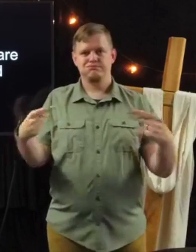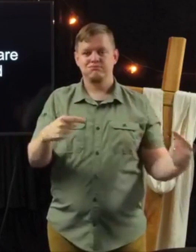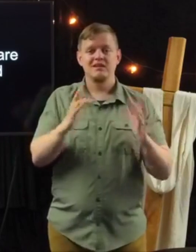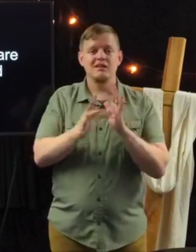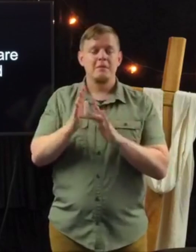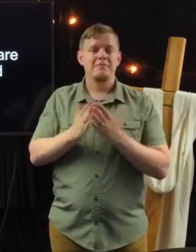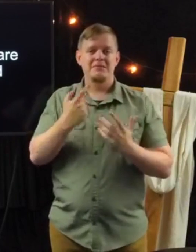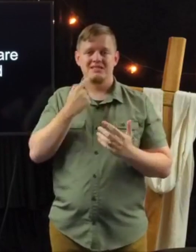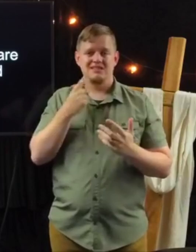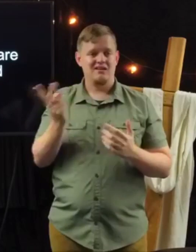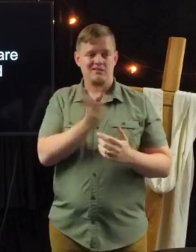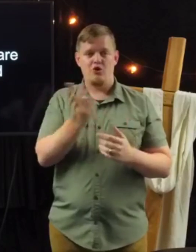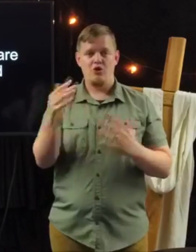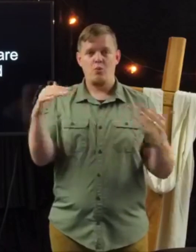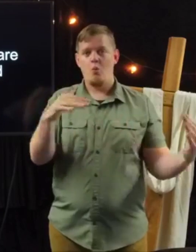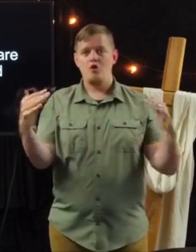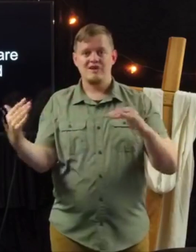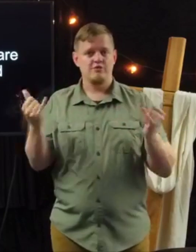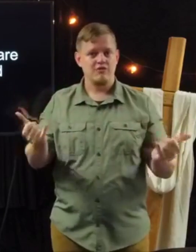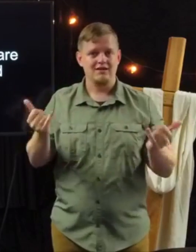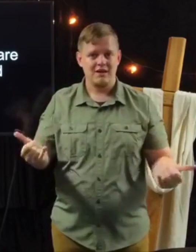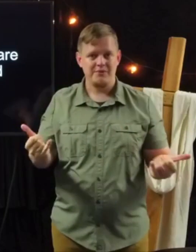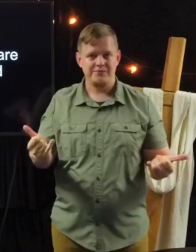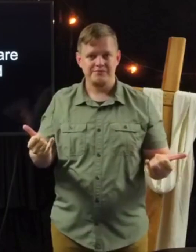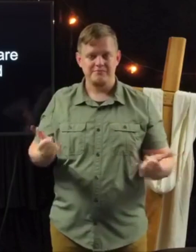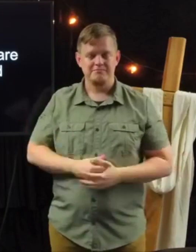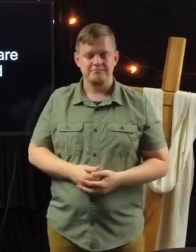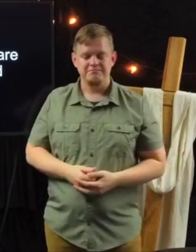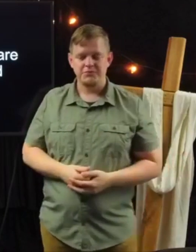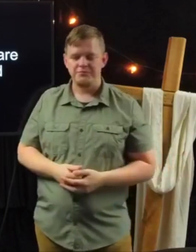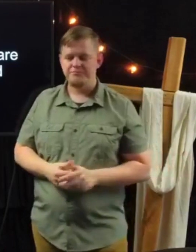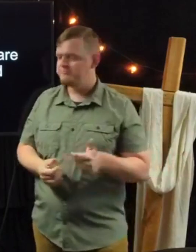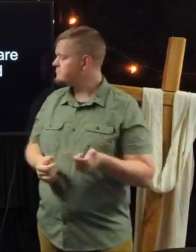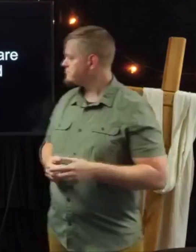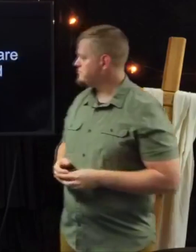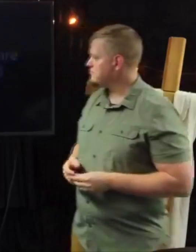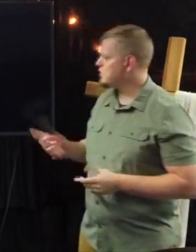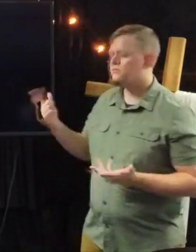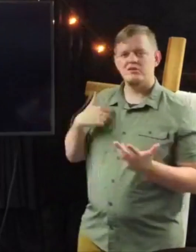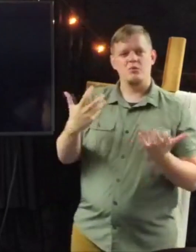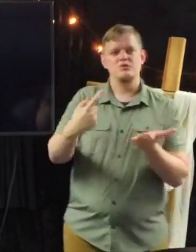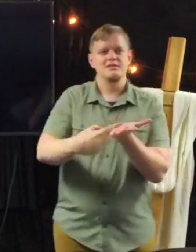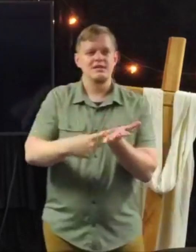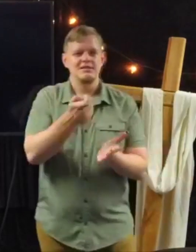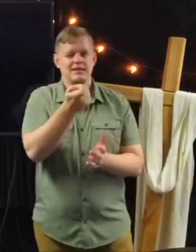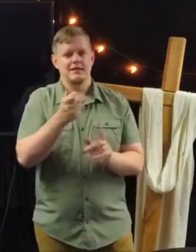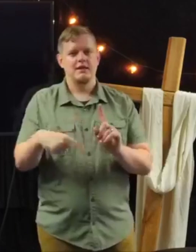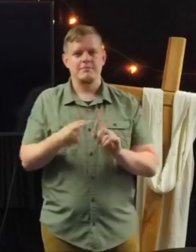There is a constant tension in the spiritual world, and that in the Bible it says we are at a war right now. I want to discuss